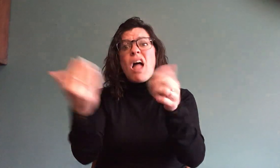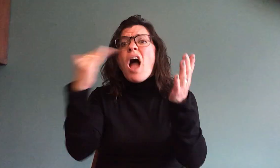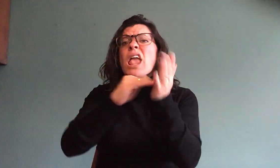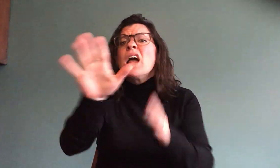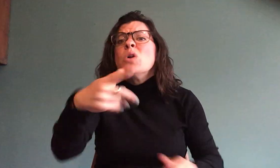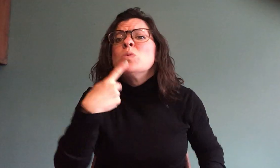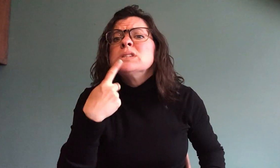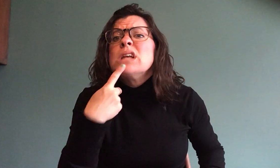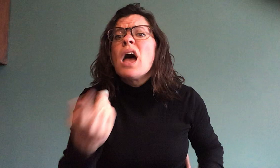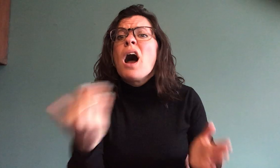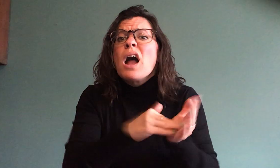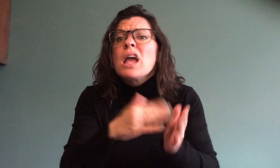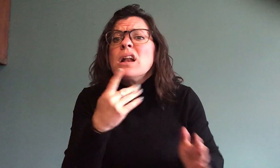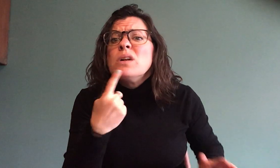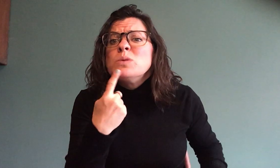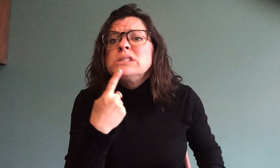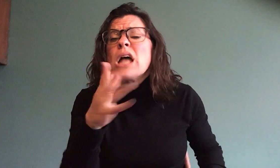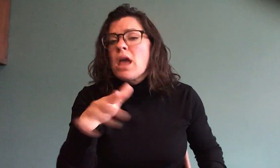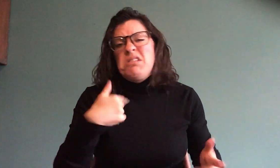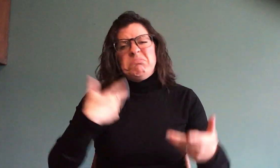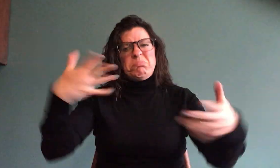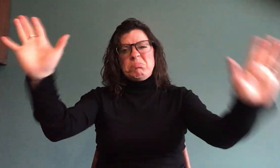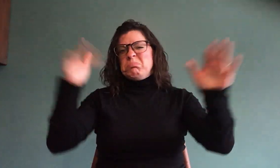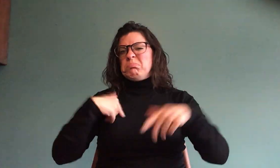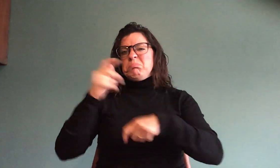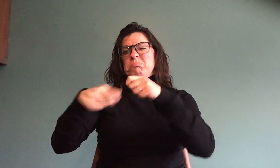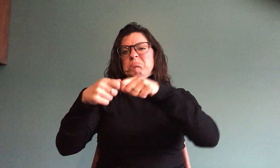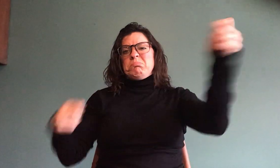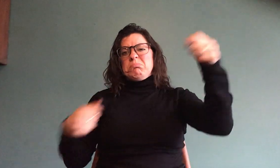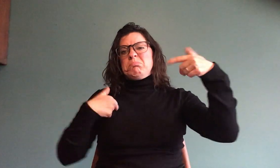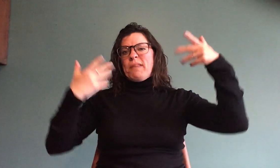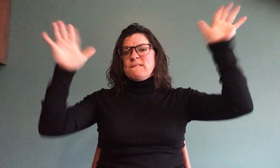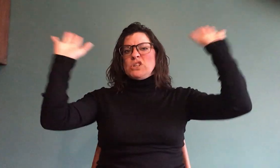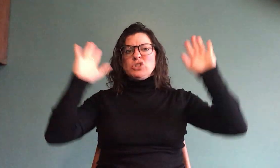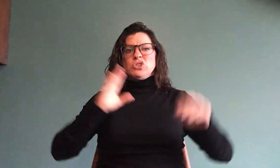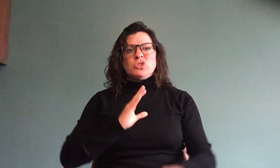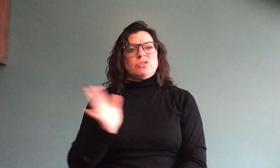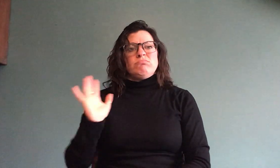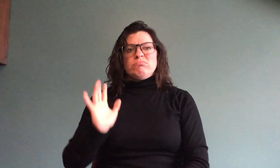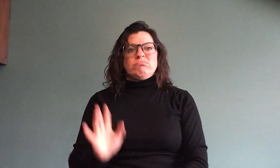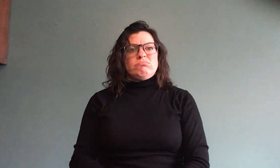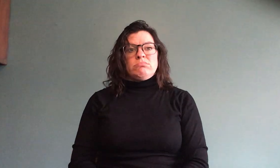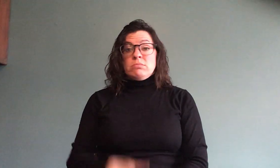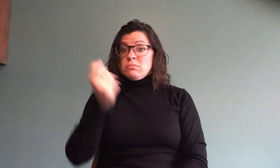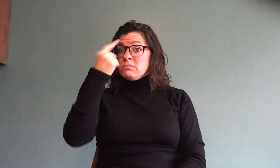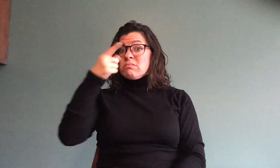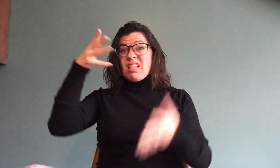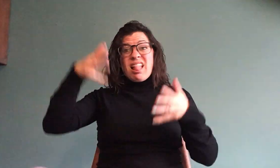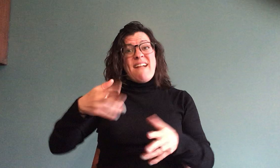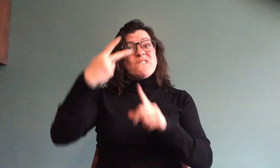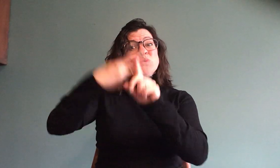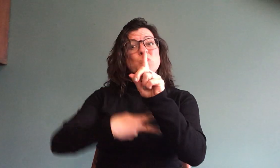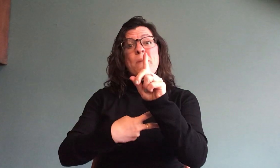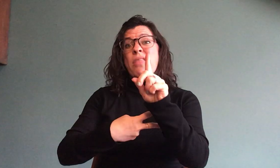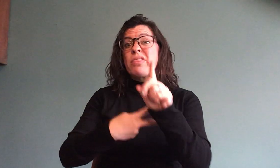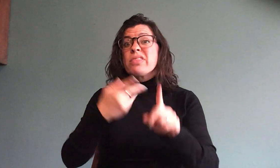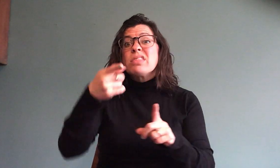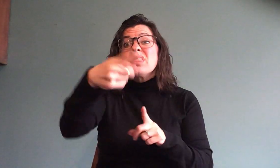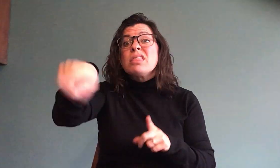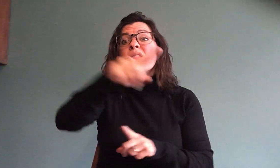The seniors need to do this in the next 2 months so they can get their certification. You guys, you can do it next